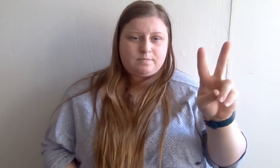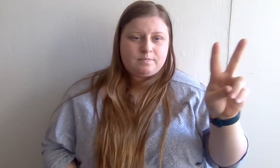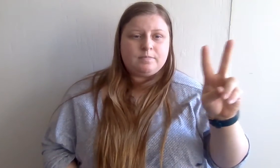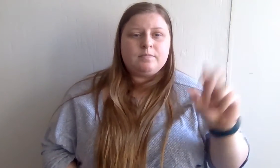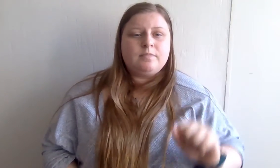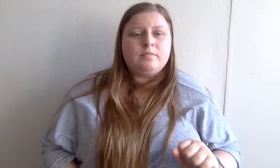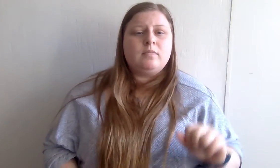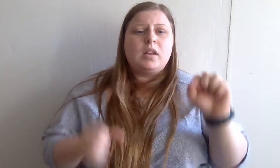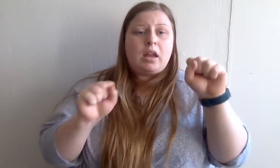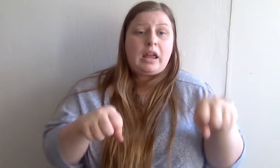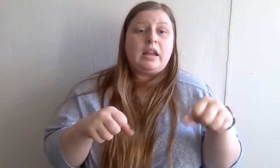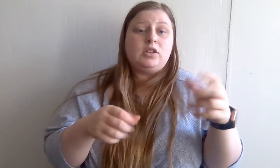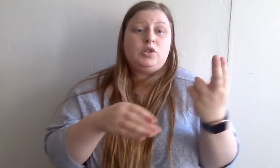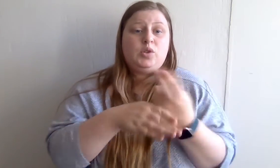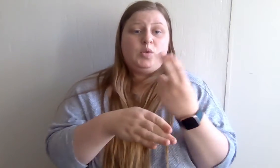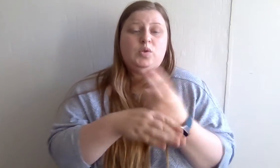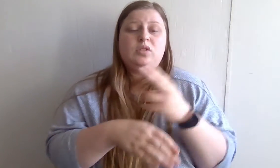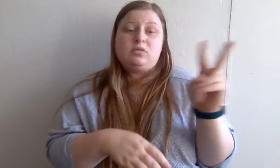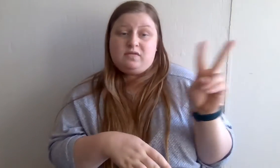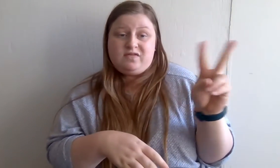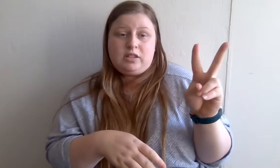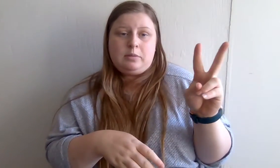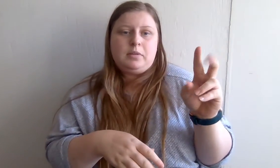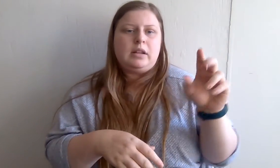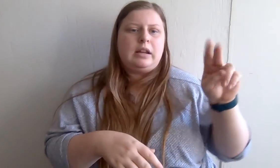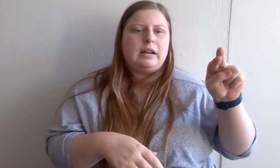a 450-word vocabulary.